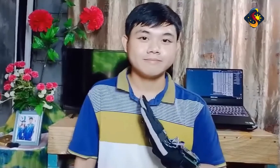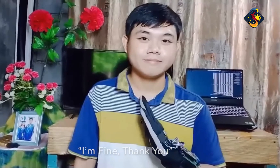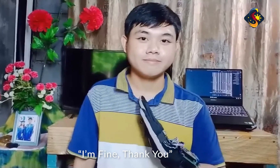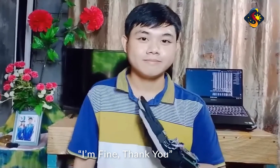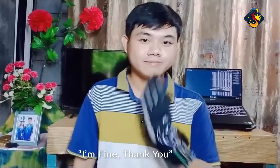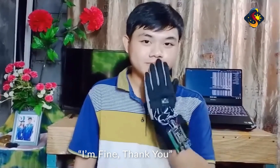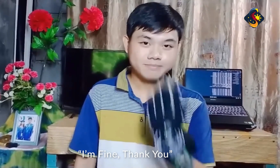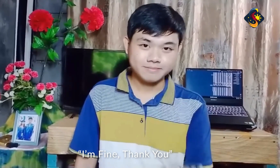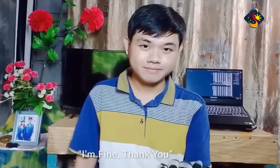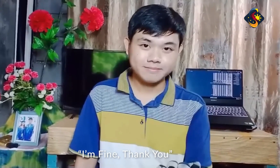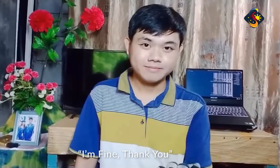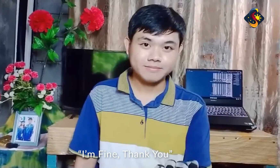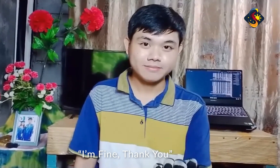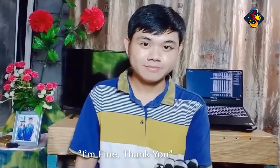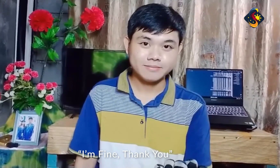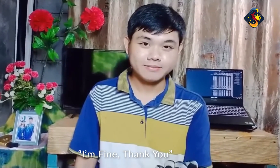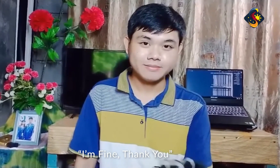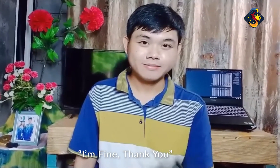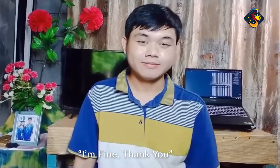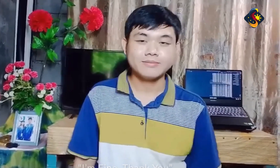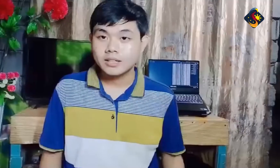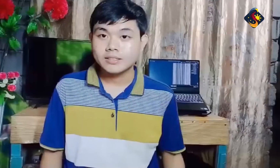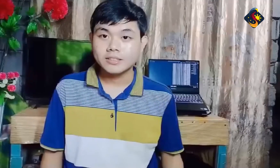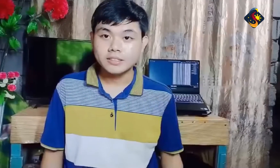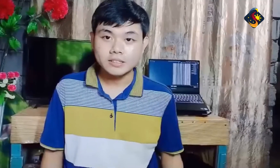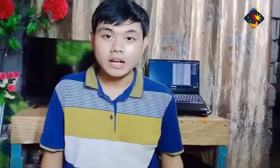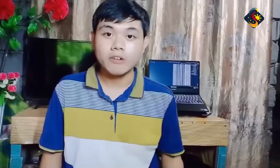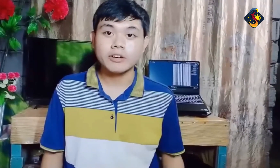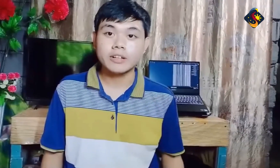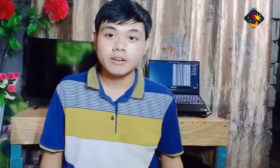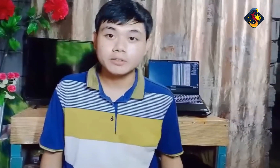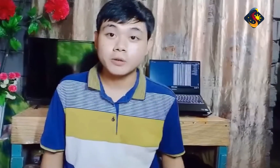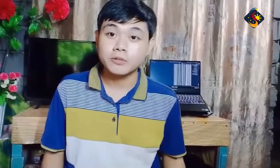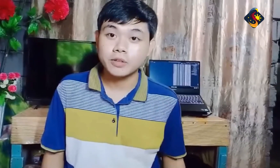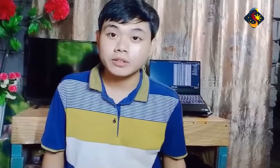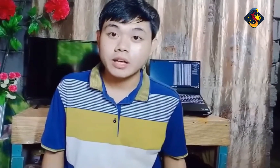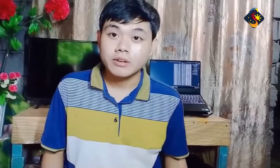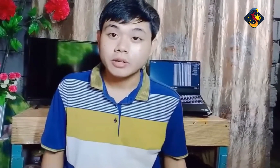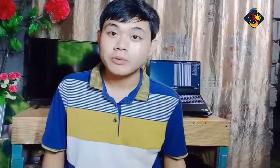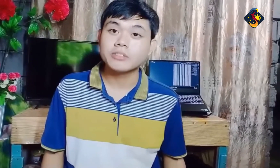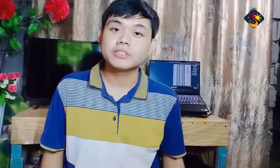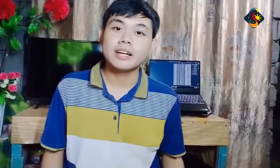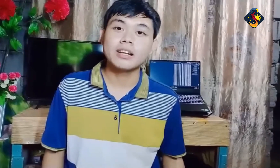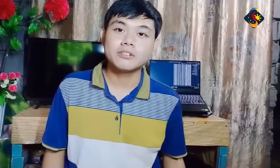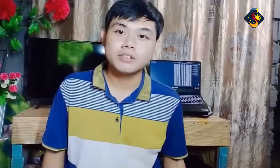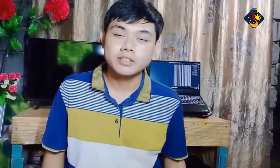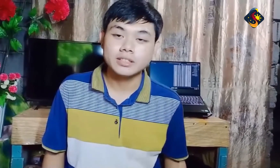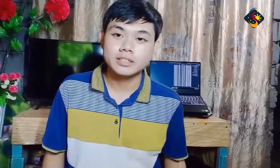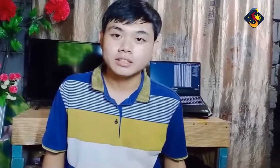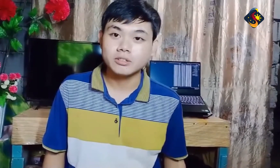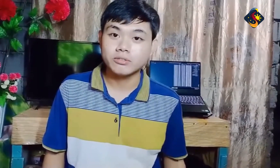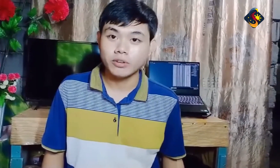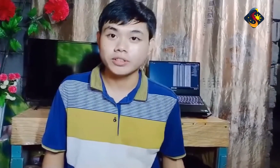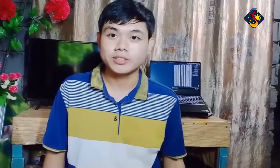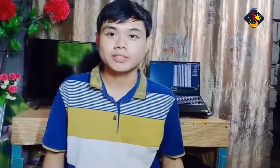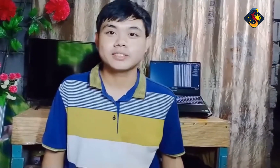"I'm fine. Thank you." This is how our gloves convert Filipino sign languages into voice.